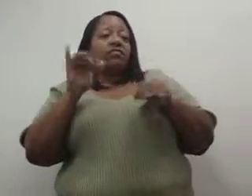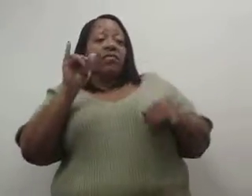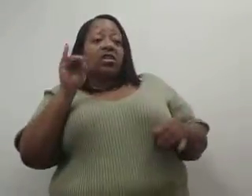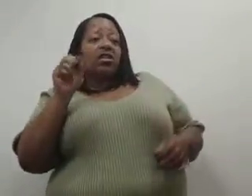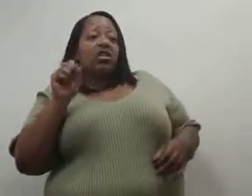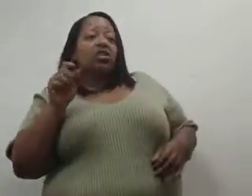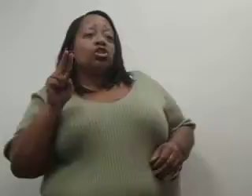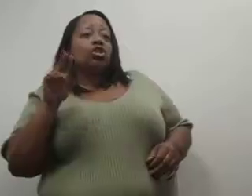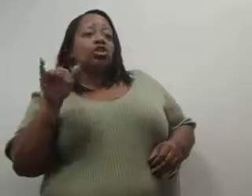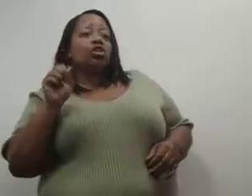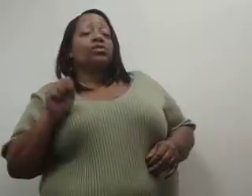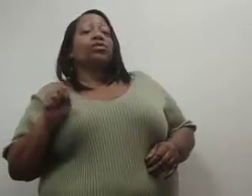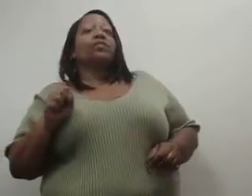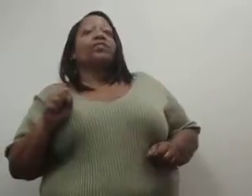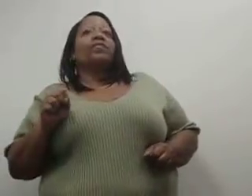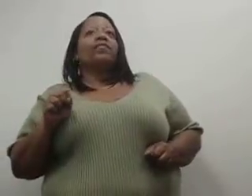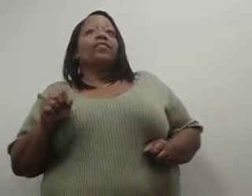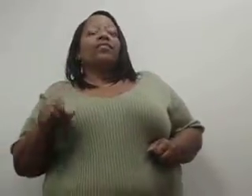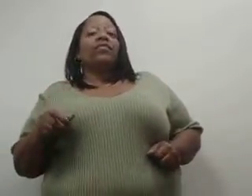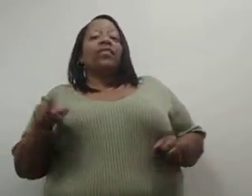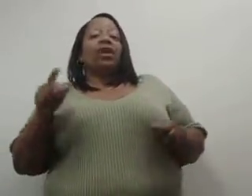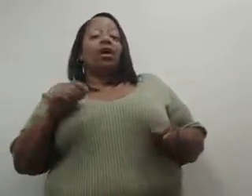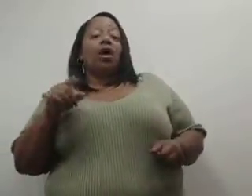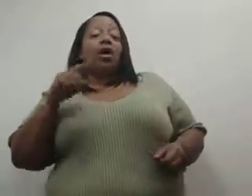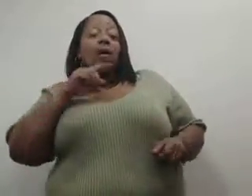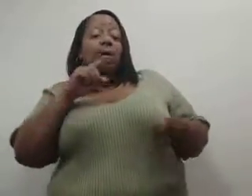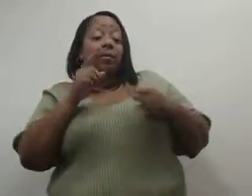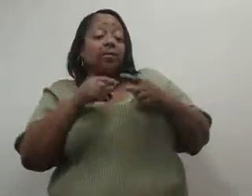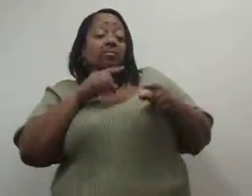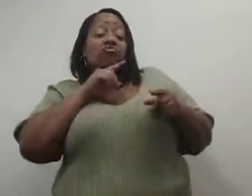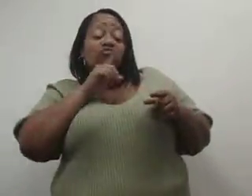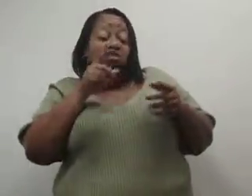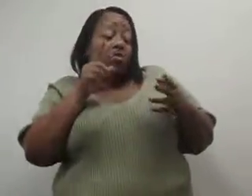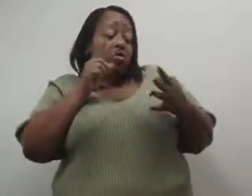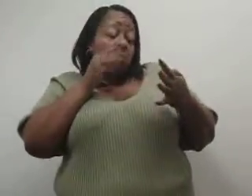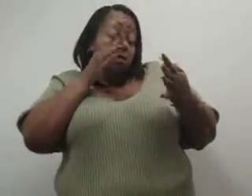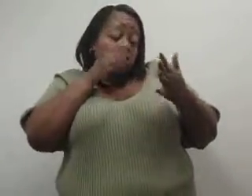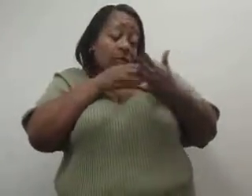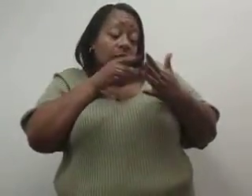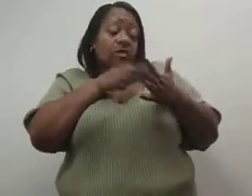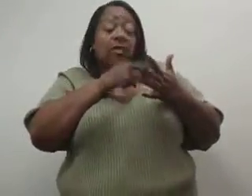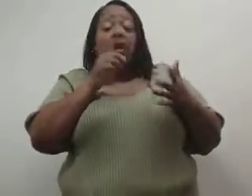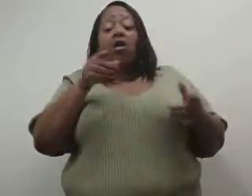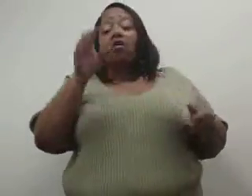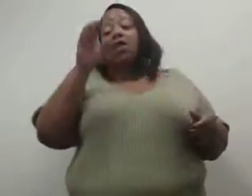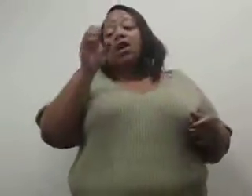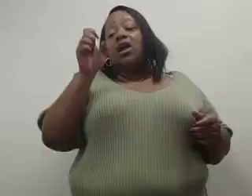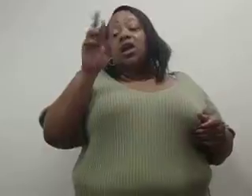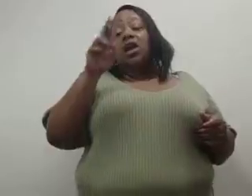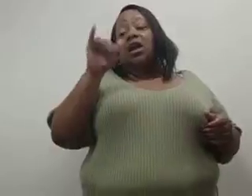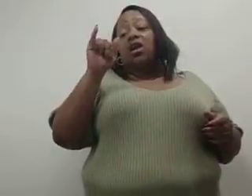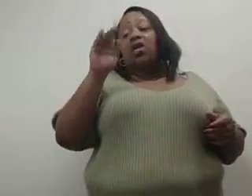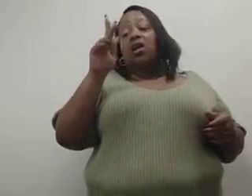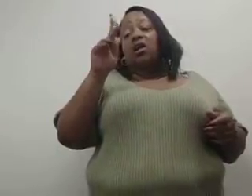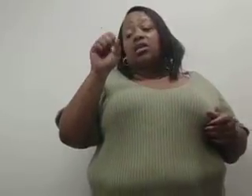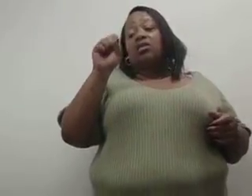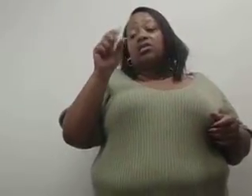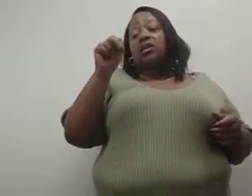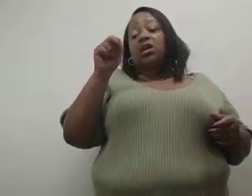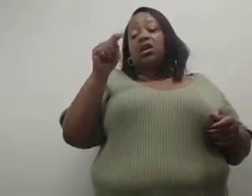more in depth about the theory, Erikson's theory. They learned how psychologists write, how psychologists think.